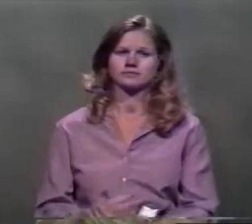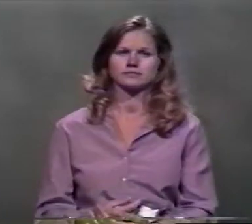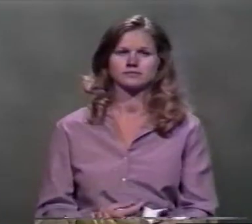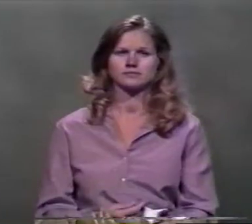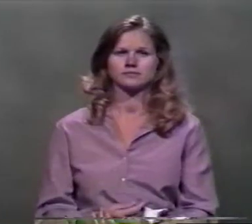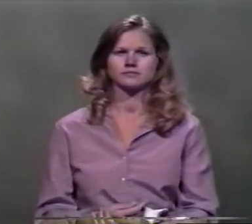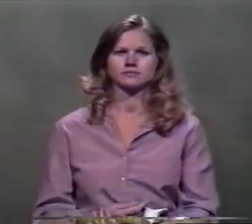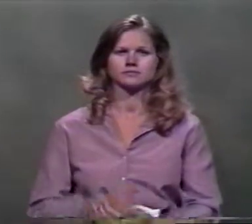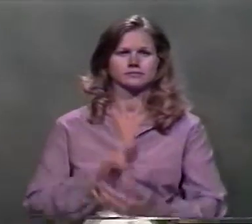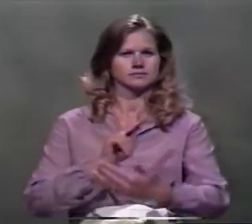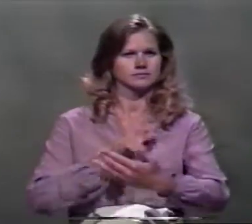Poem.